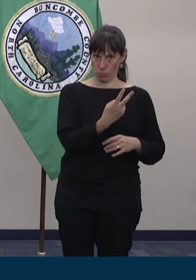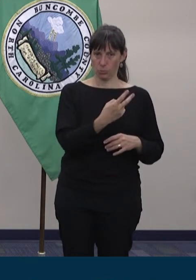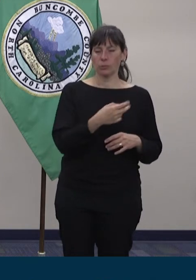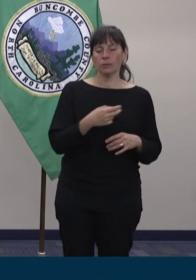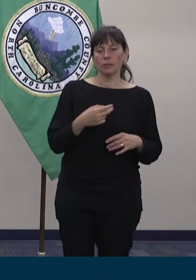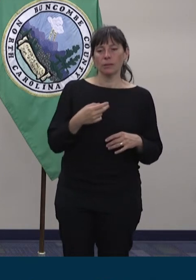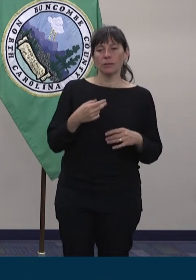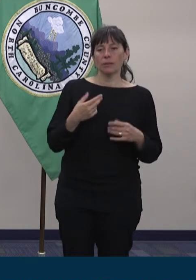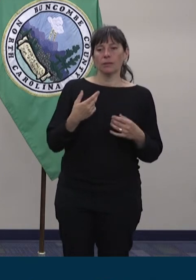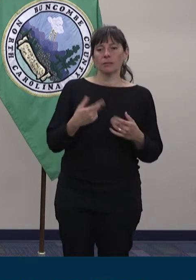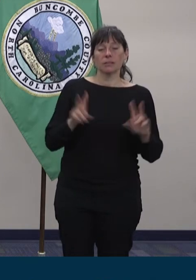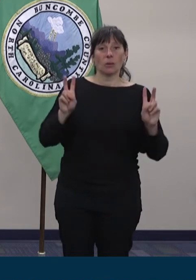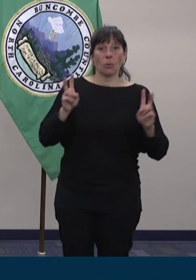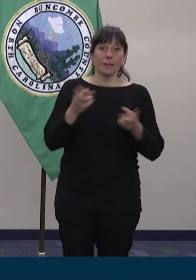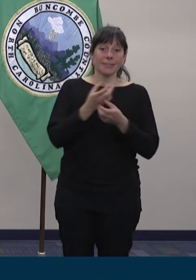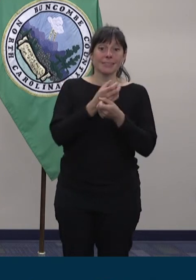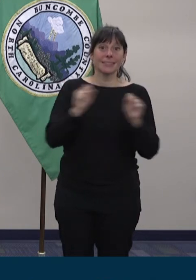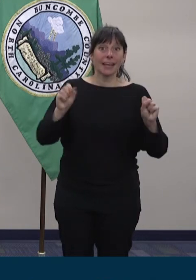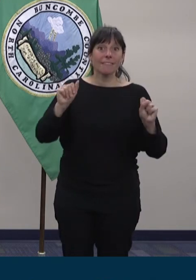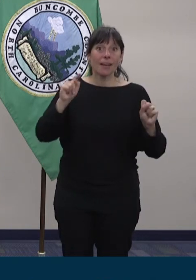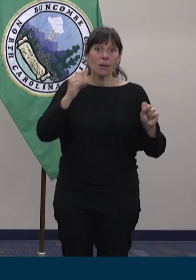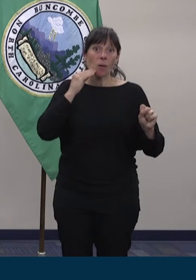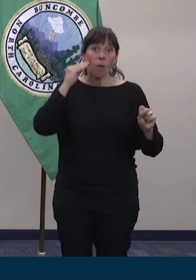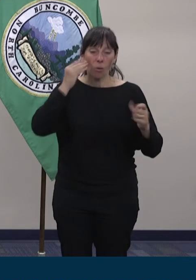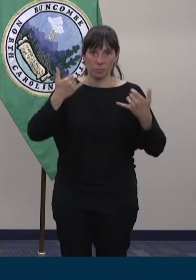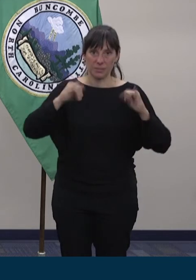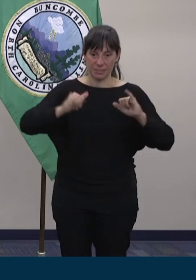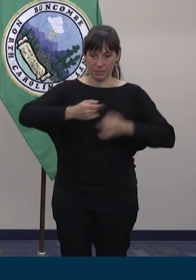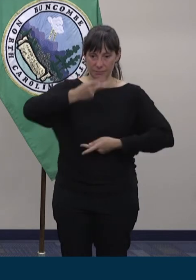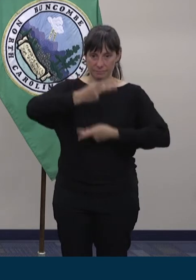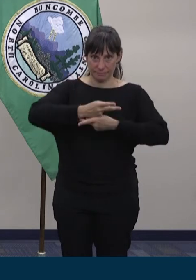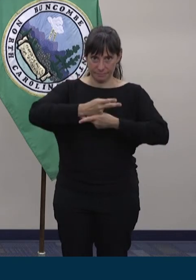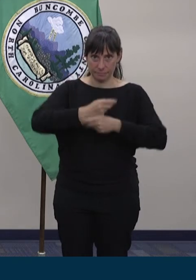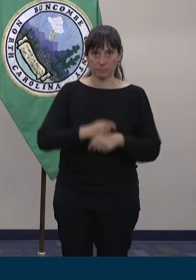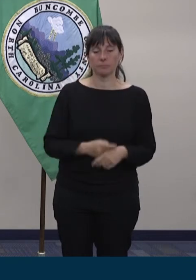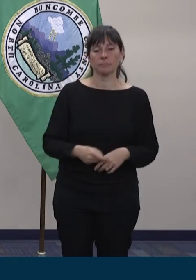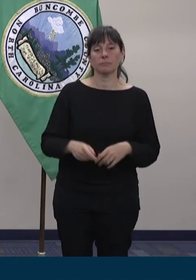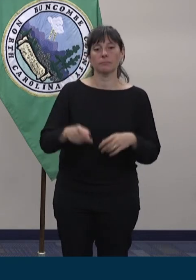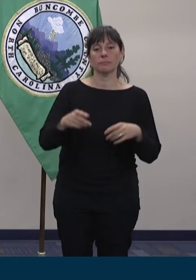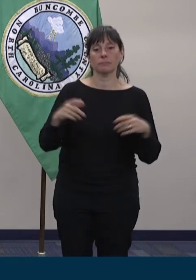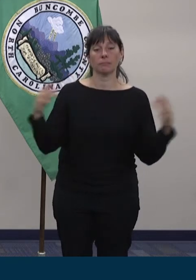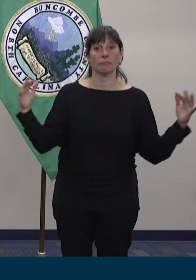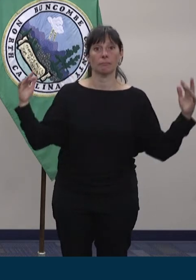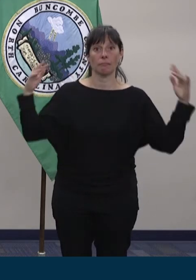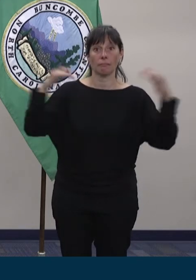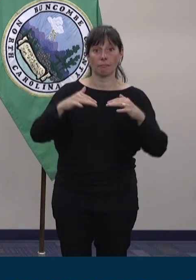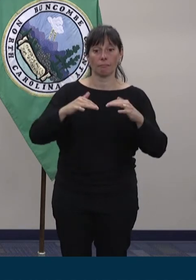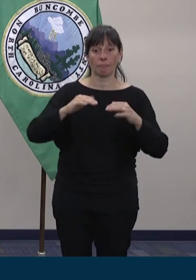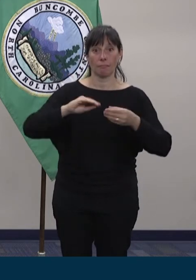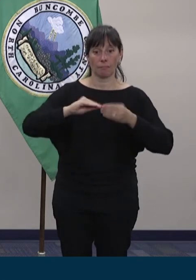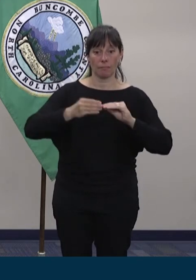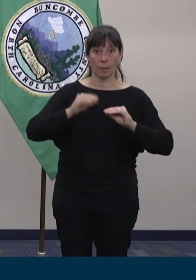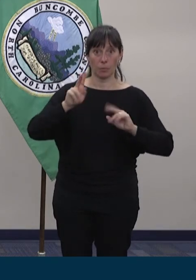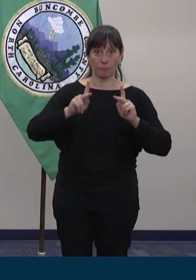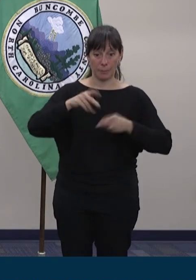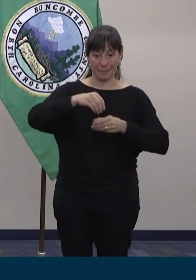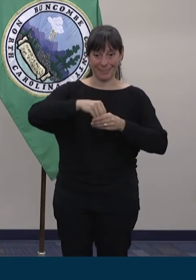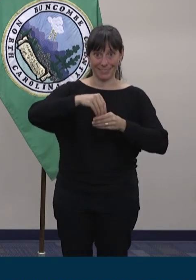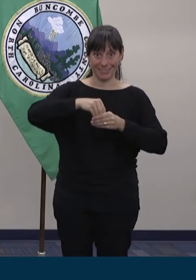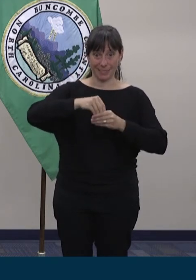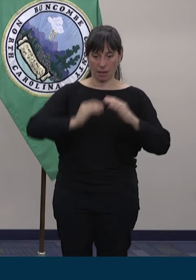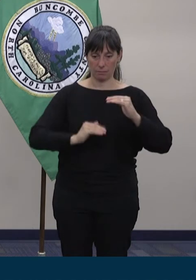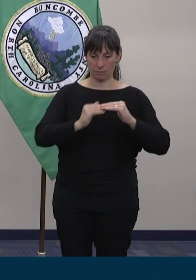still stands. Mass gathering limits remain at no more than 10 people indoors and